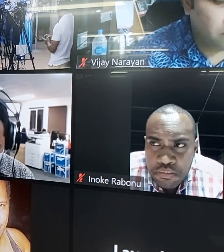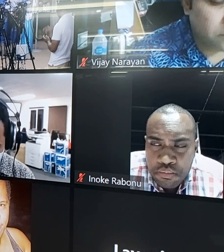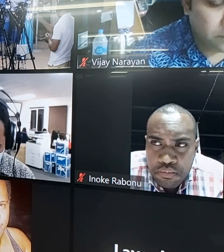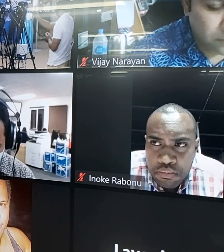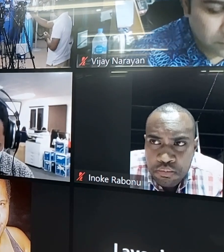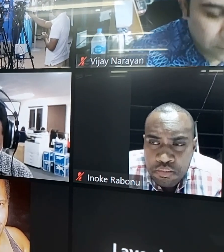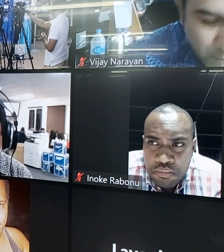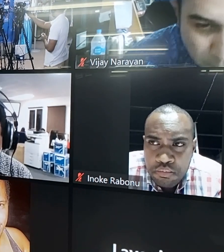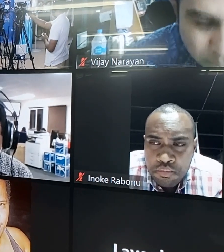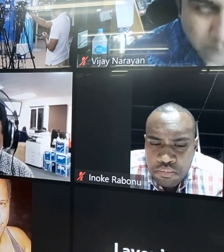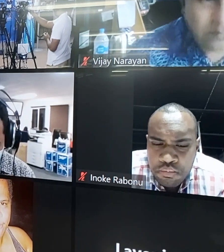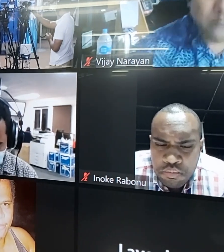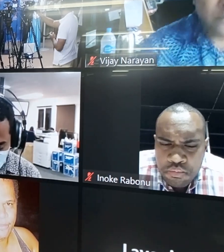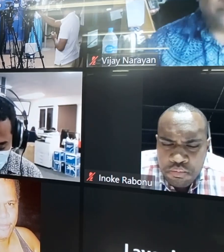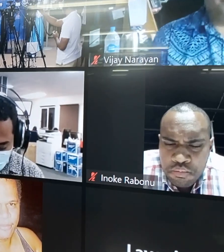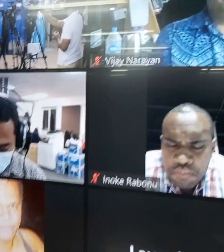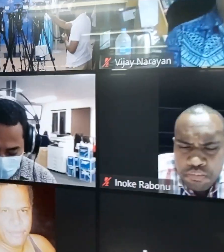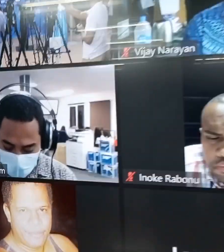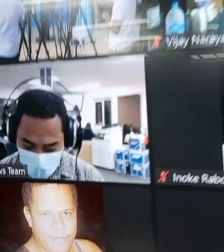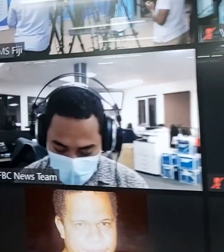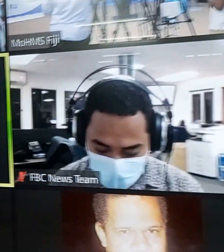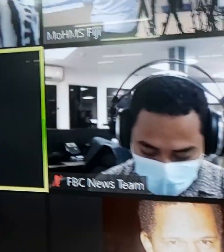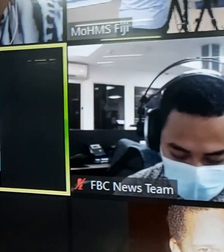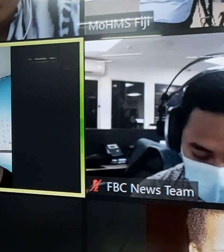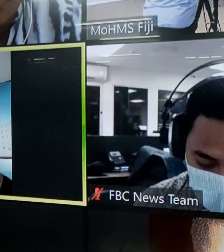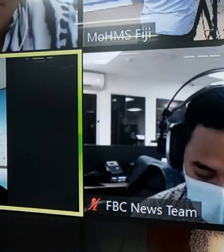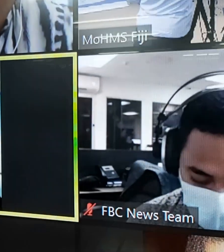do the testing? And with the